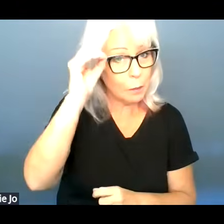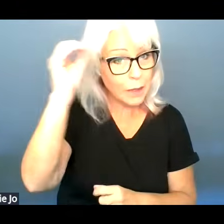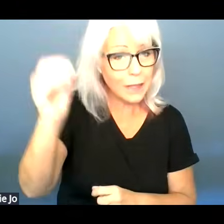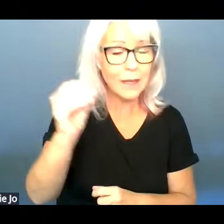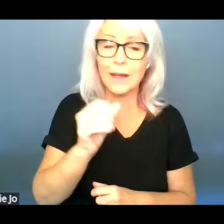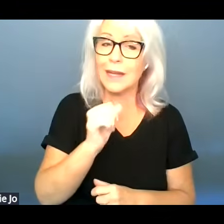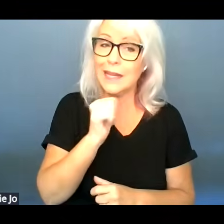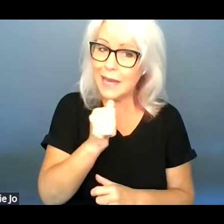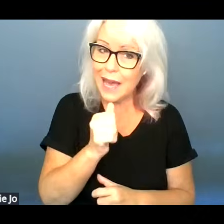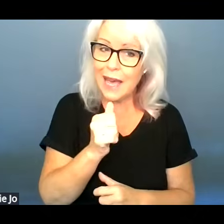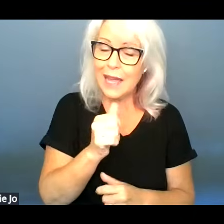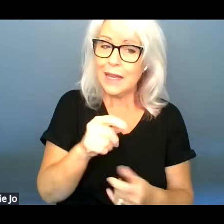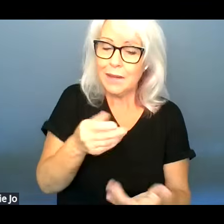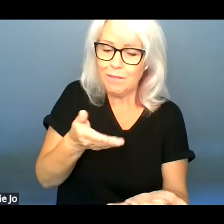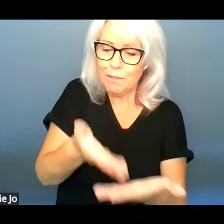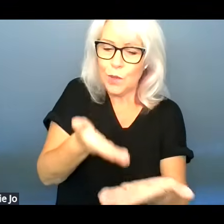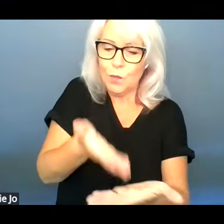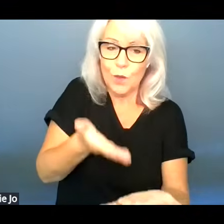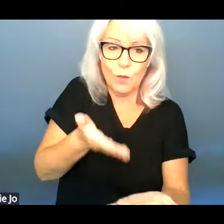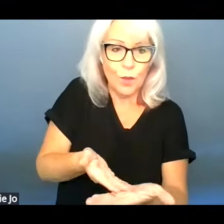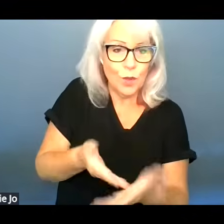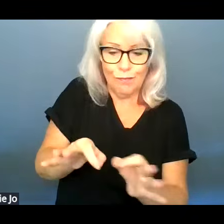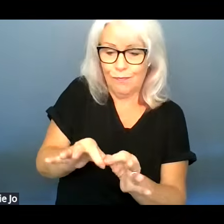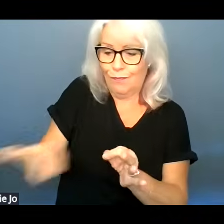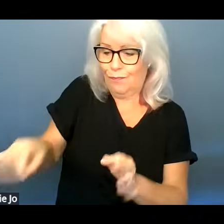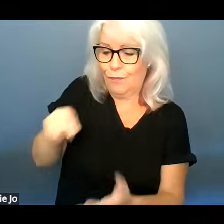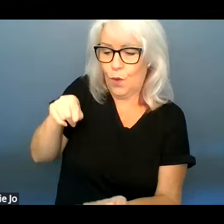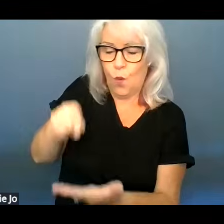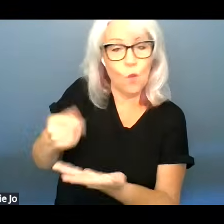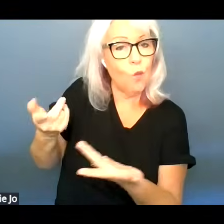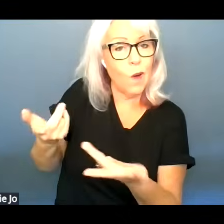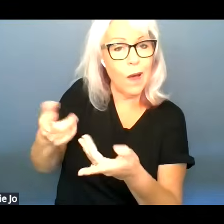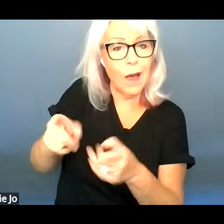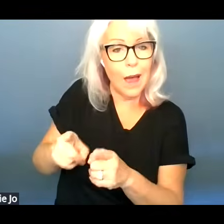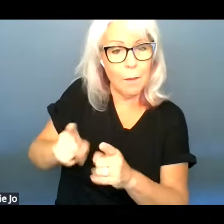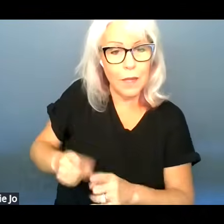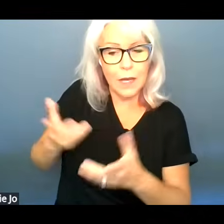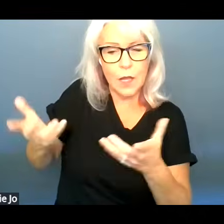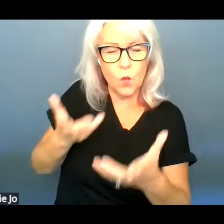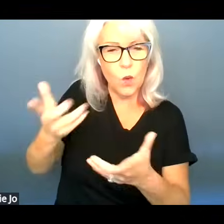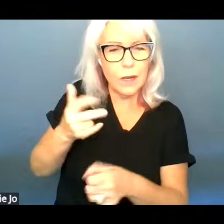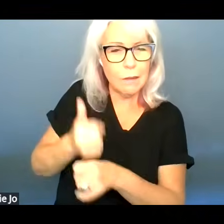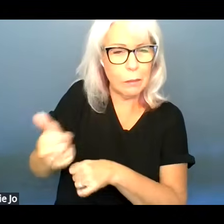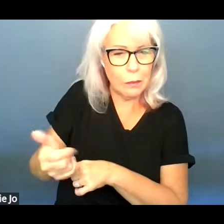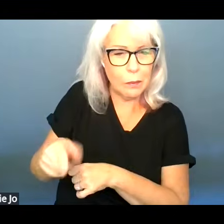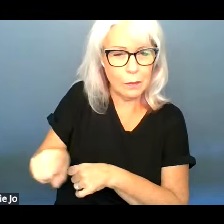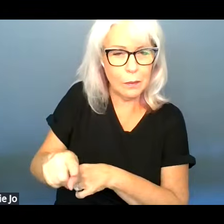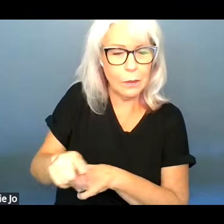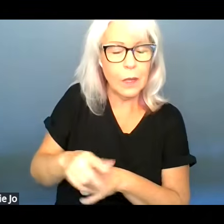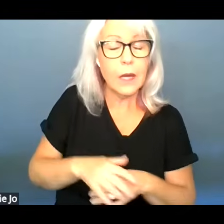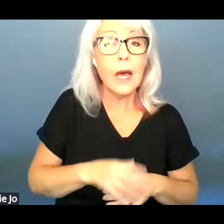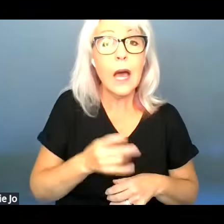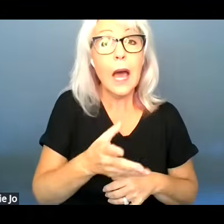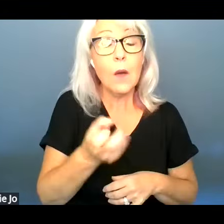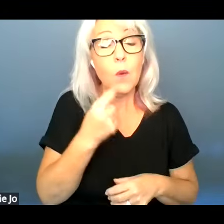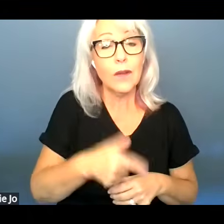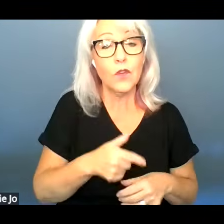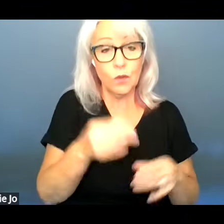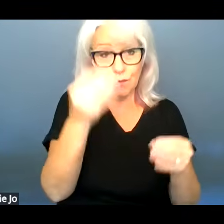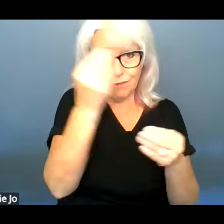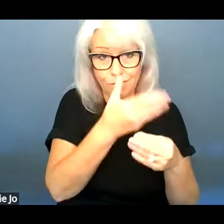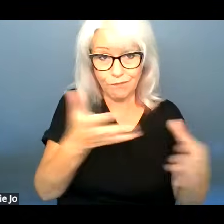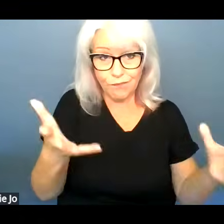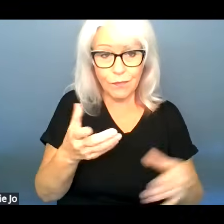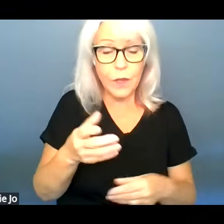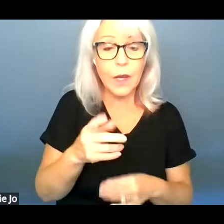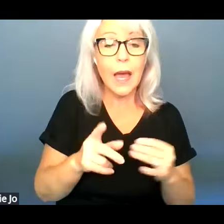what the heck is going on or what is being alleged. And one other quick thing I just want to note for the board and also for any others that may